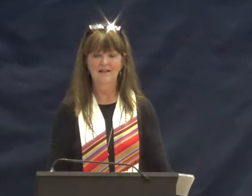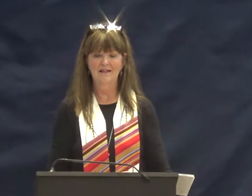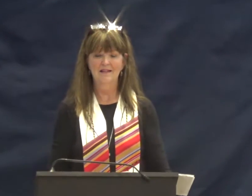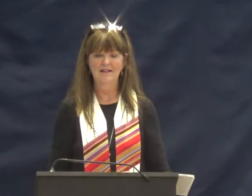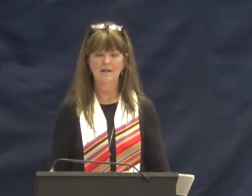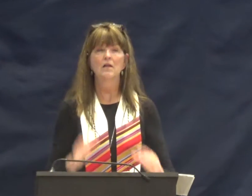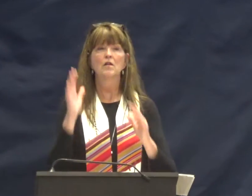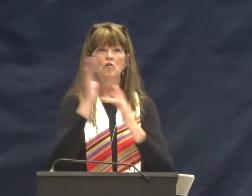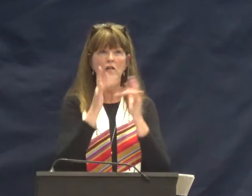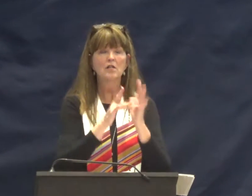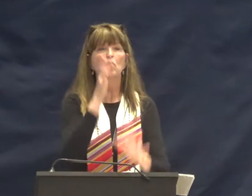Christ-like.